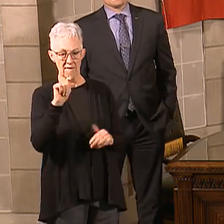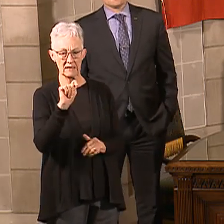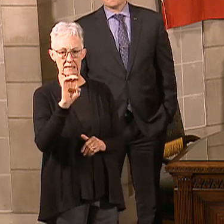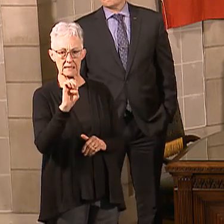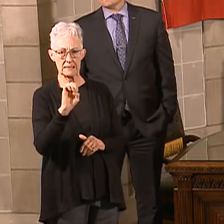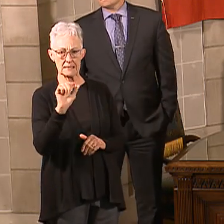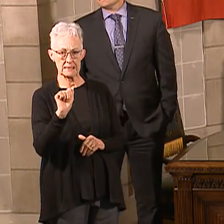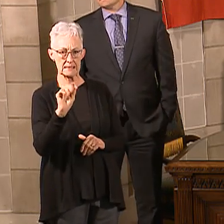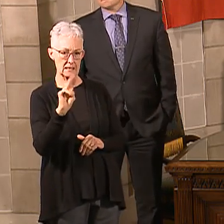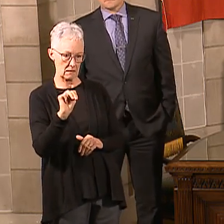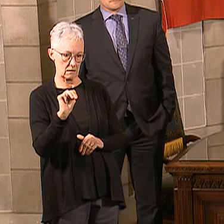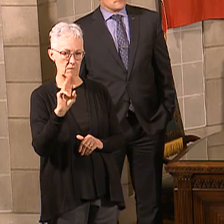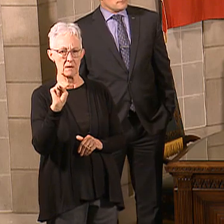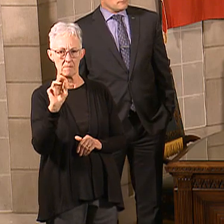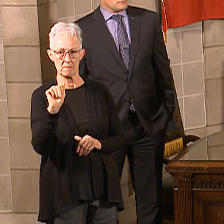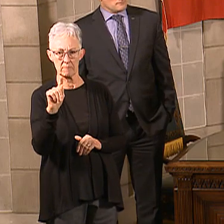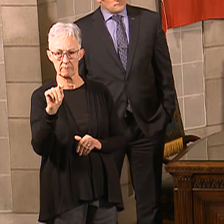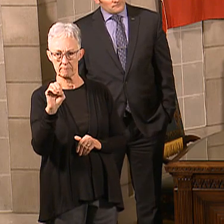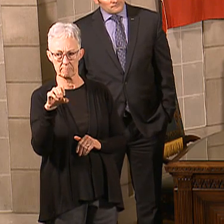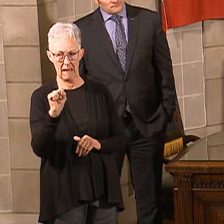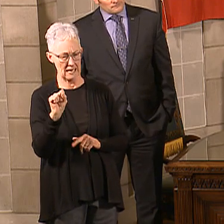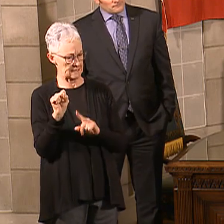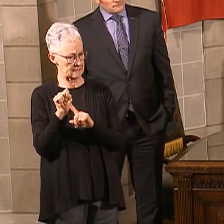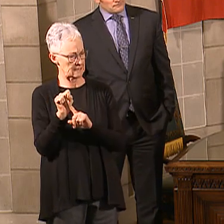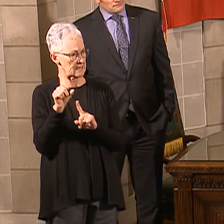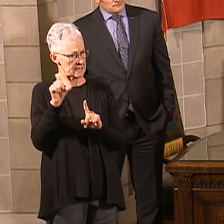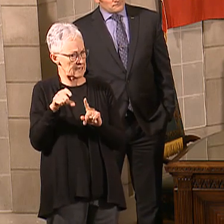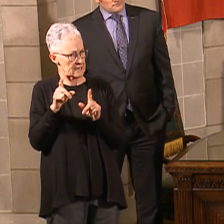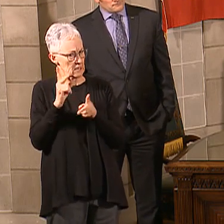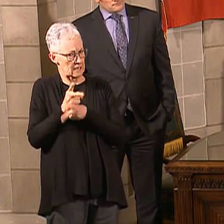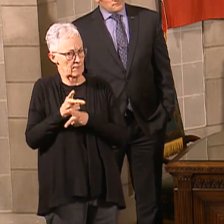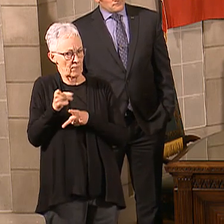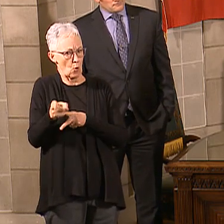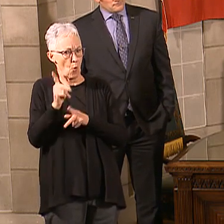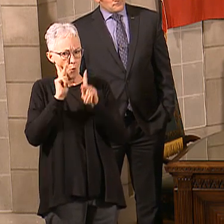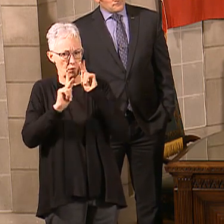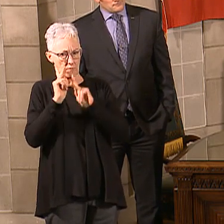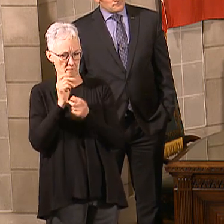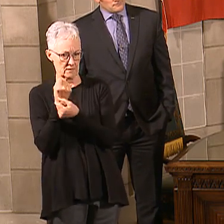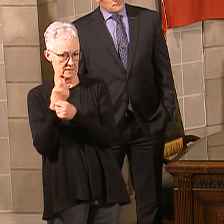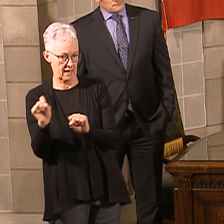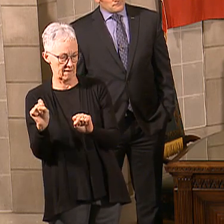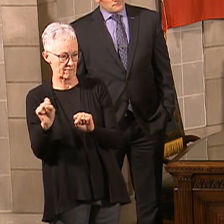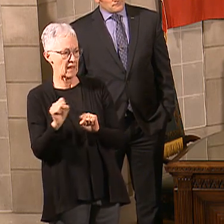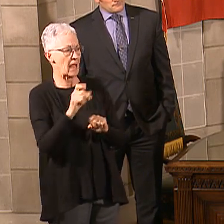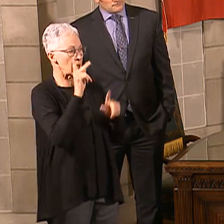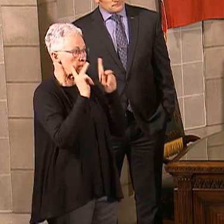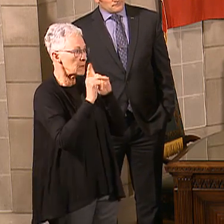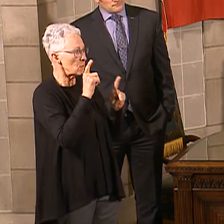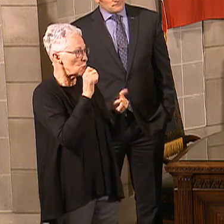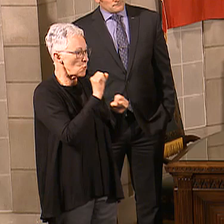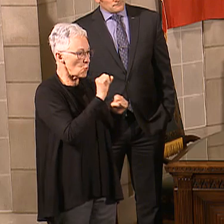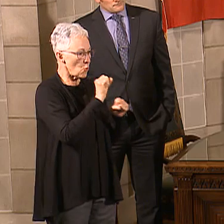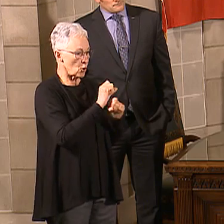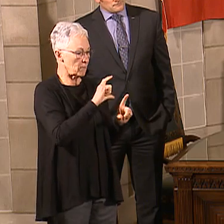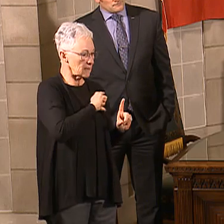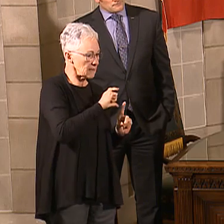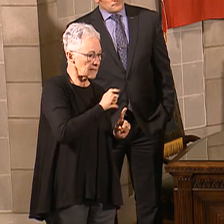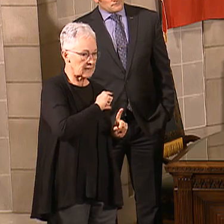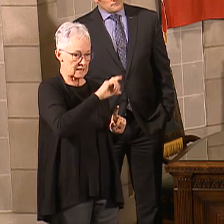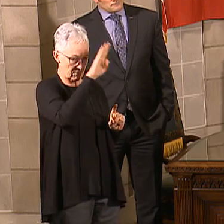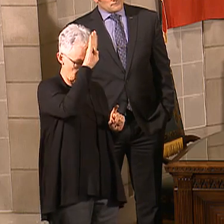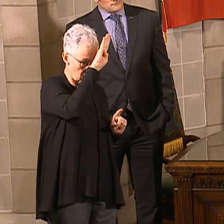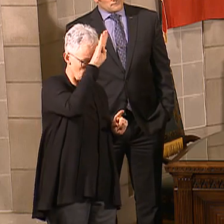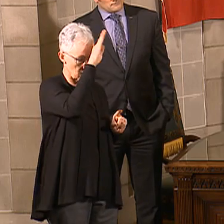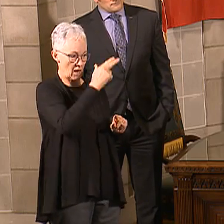have really important operations, essential services we need to supply to the people of Nebraska. All of our agencies have been working on their